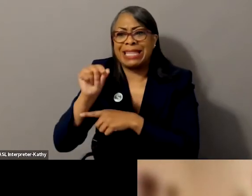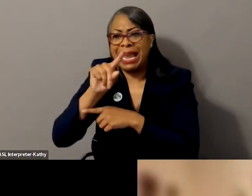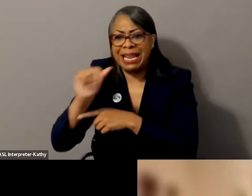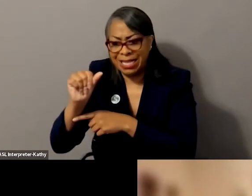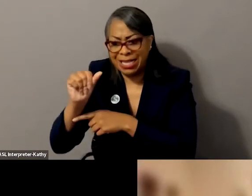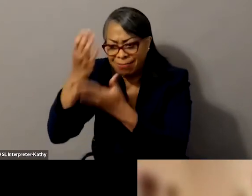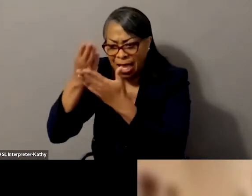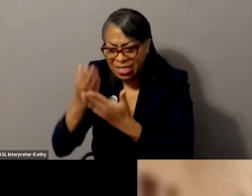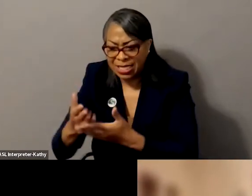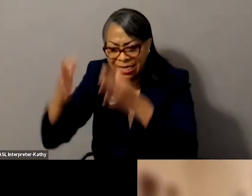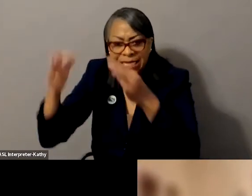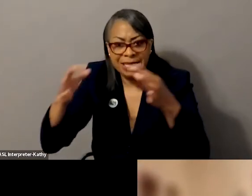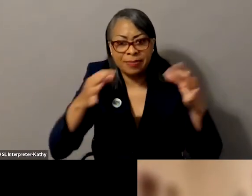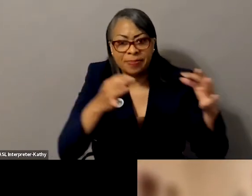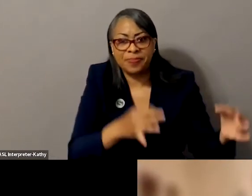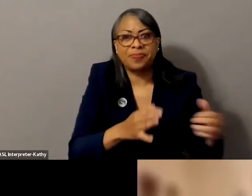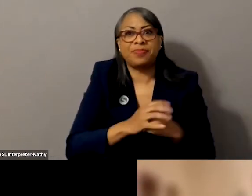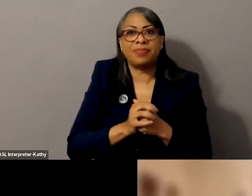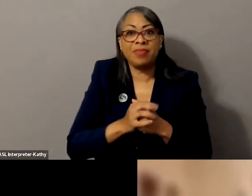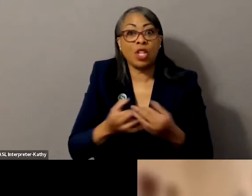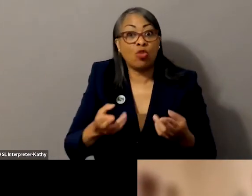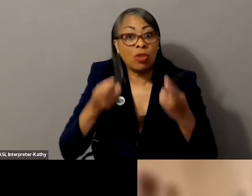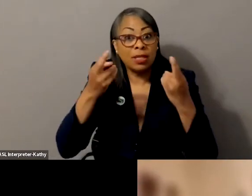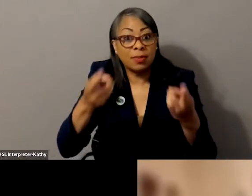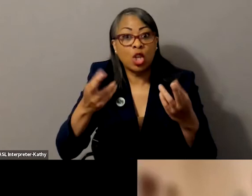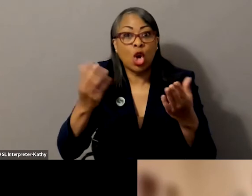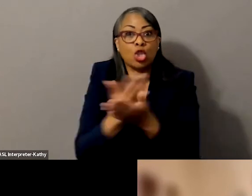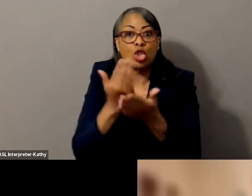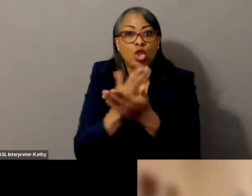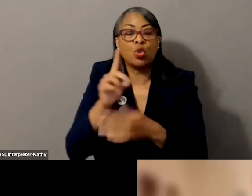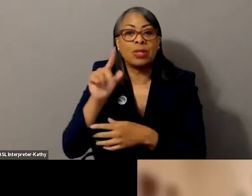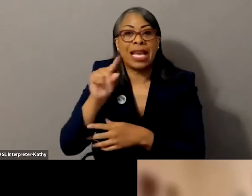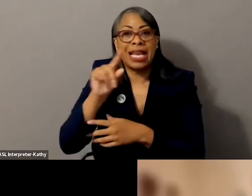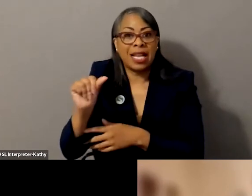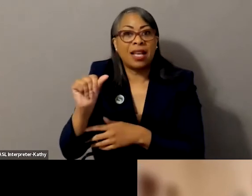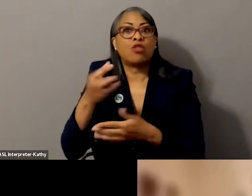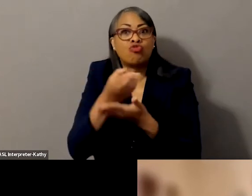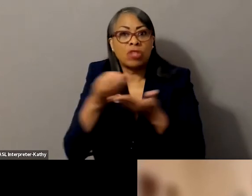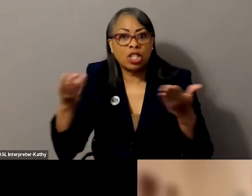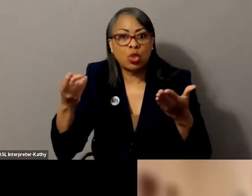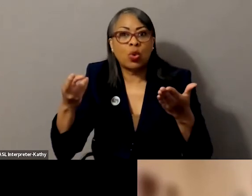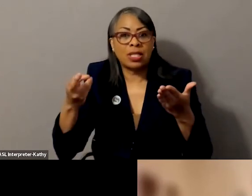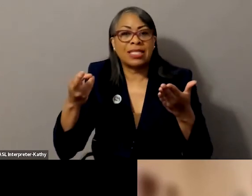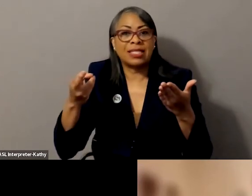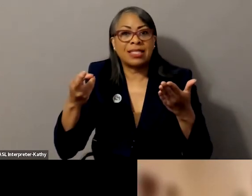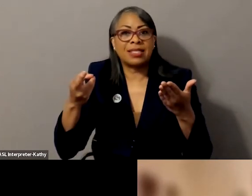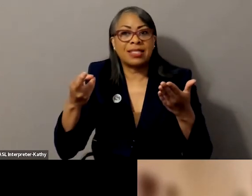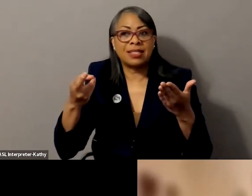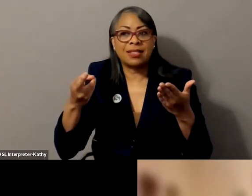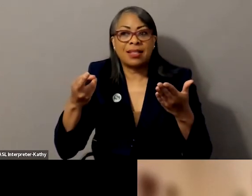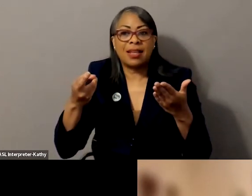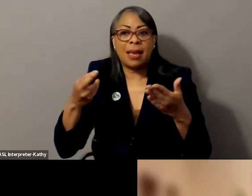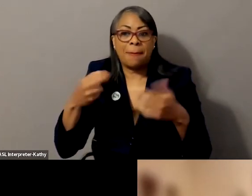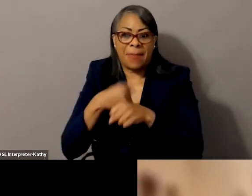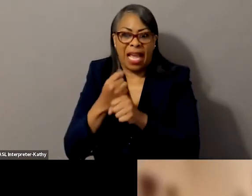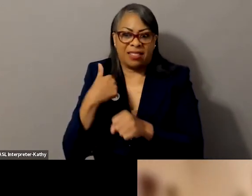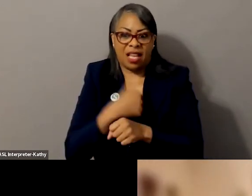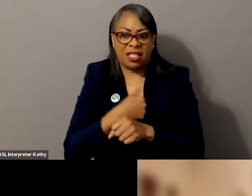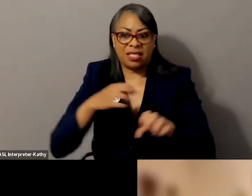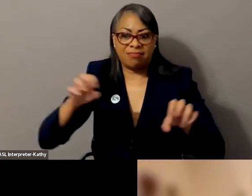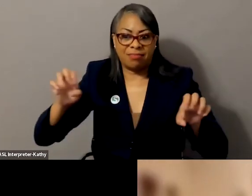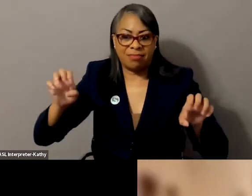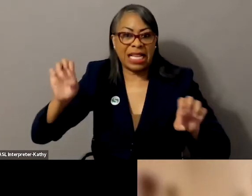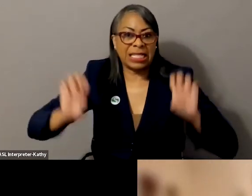These next recommendations on new data sources encourages NCS to experiment with 3 key sources of data: